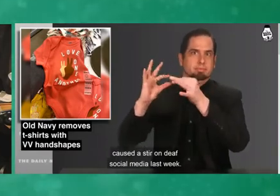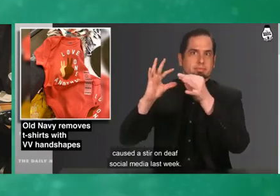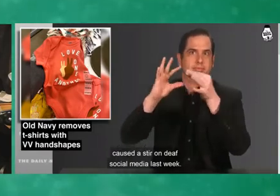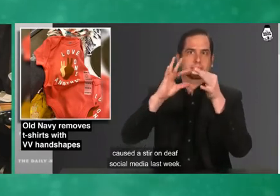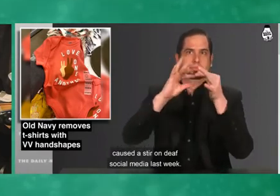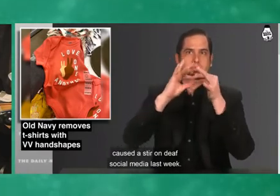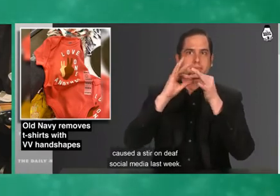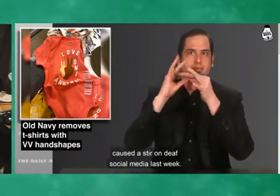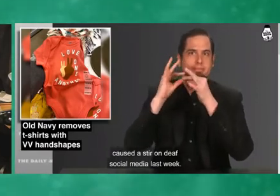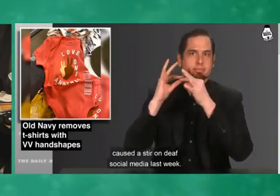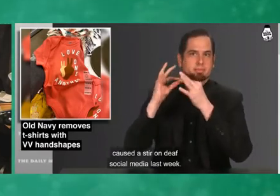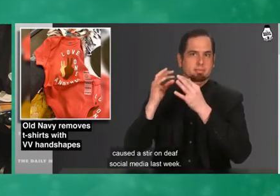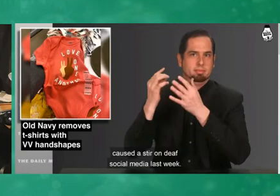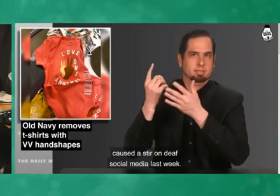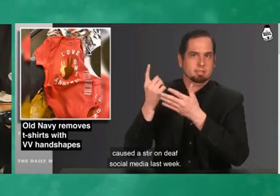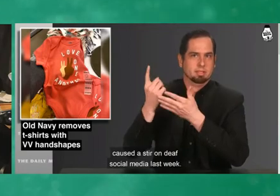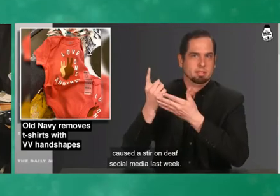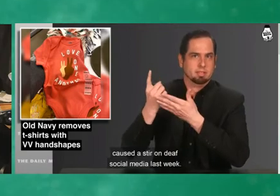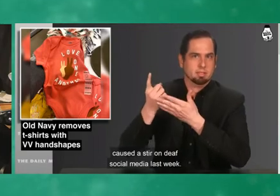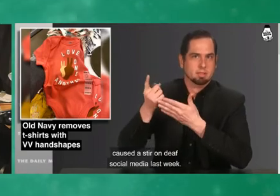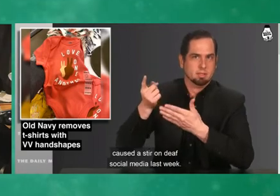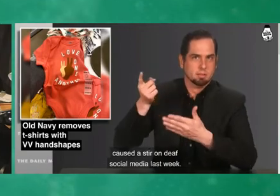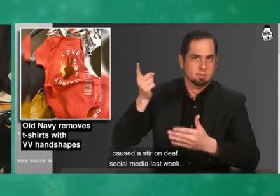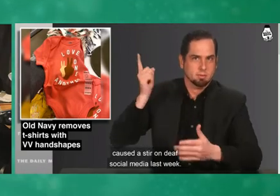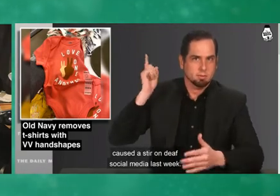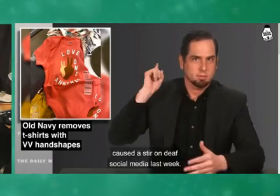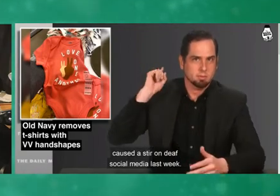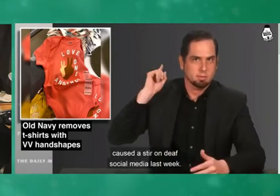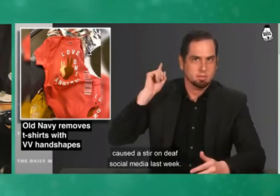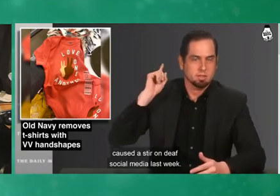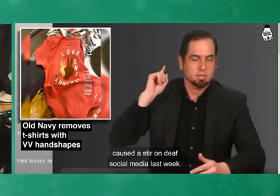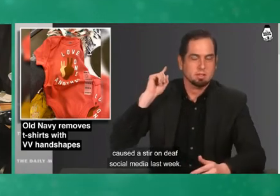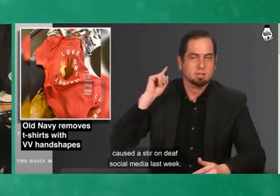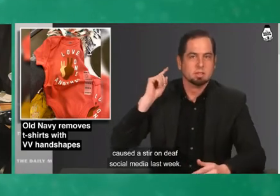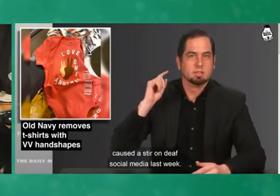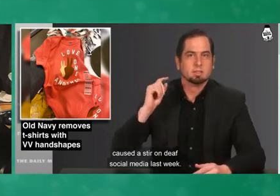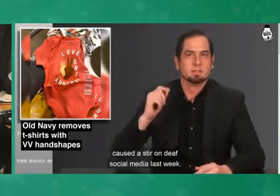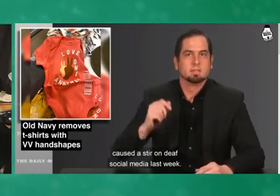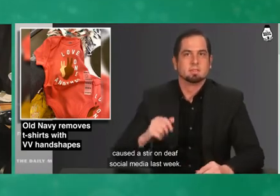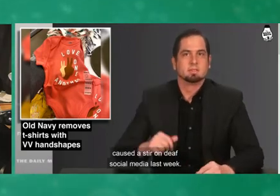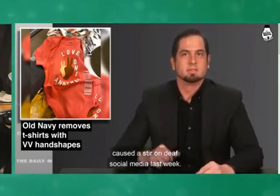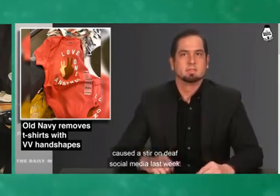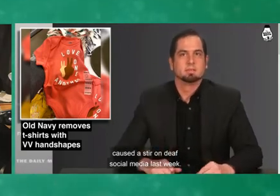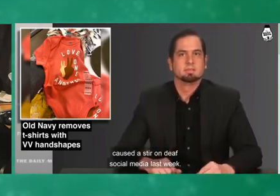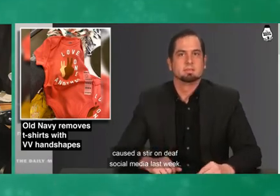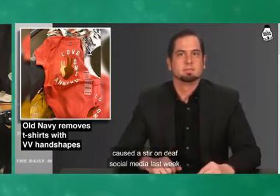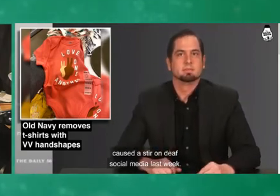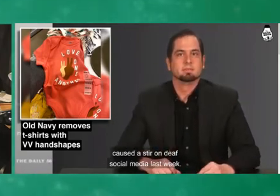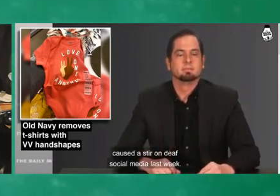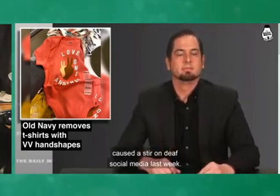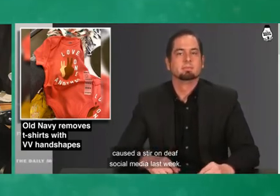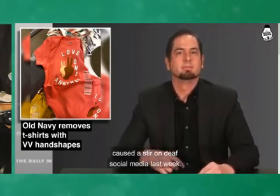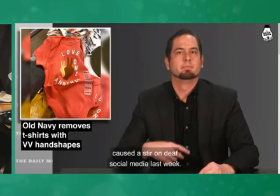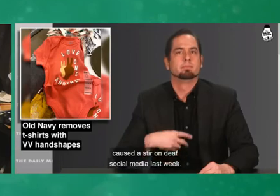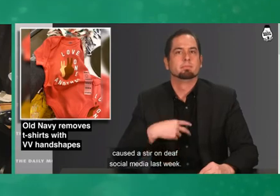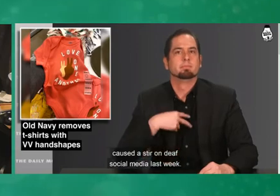internet messaging. So deaf internet messages all over the place last